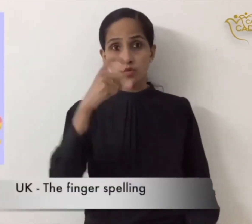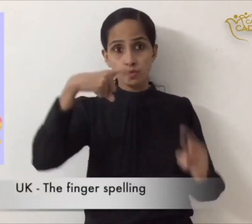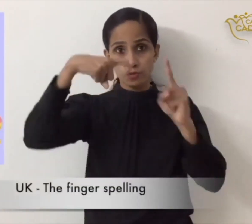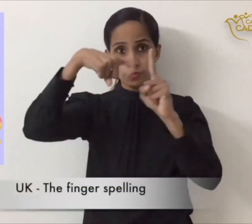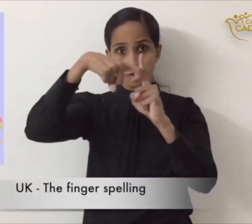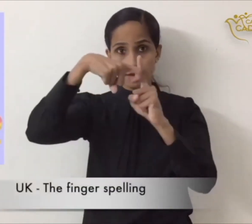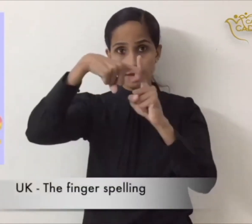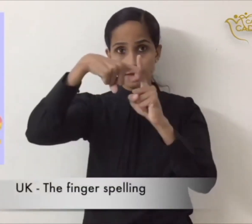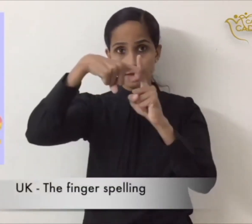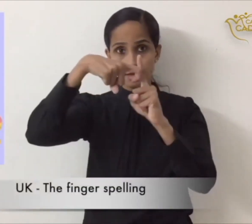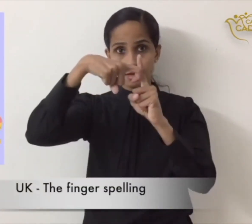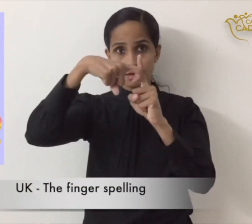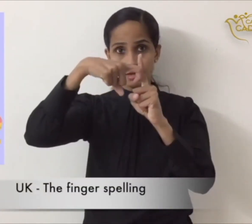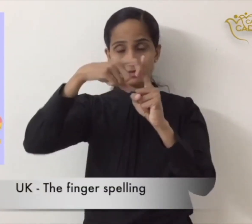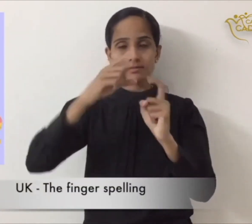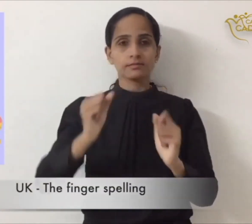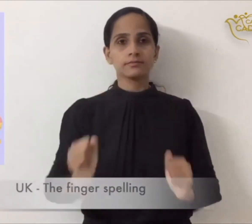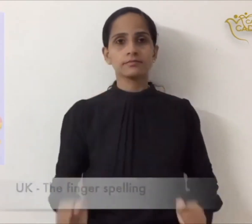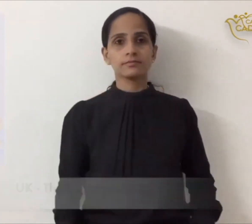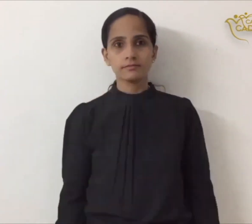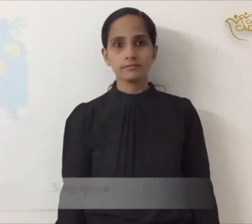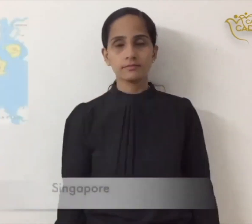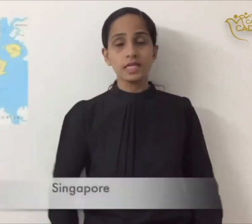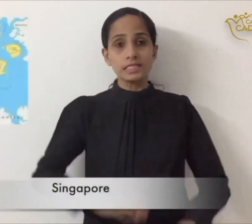UK. The finger spelling.